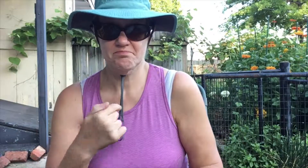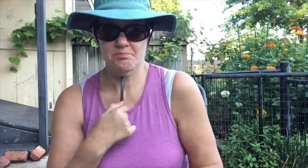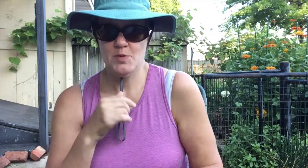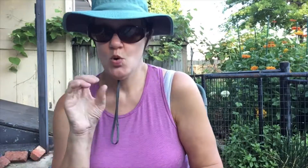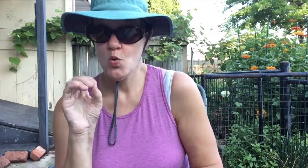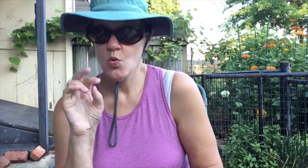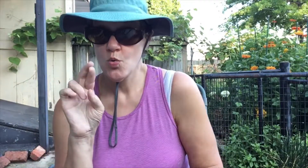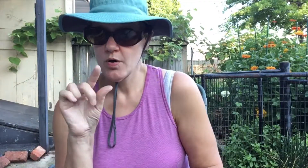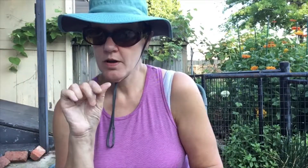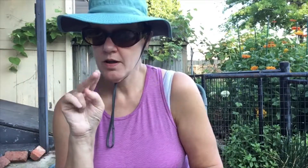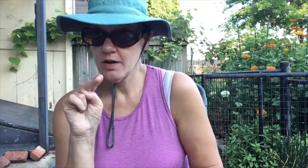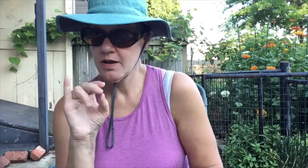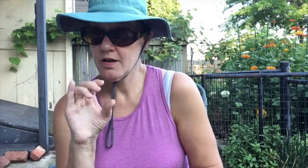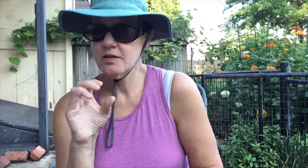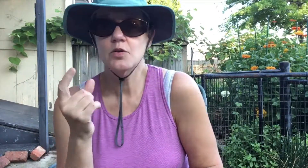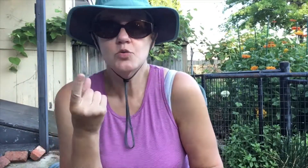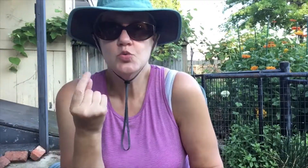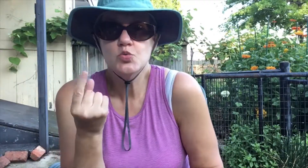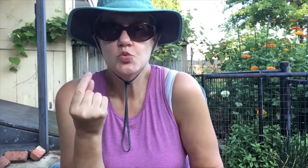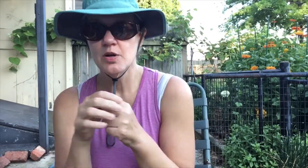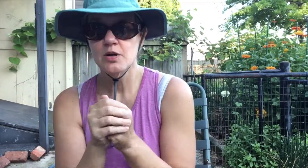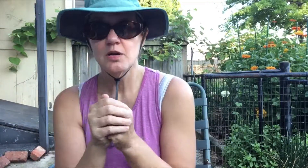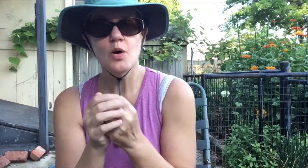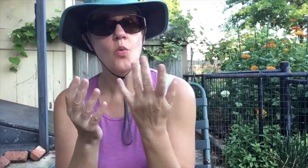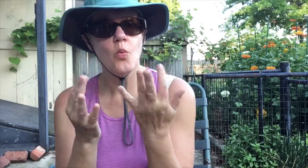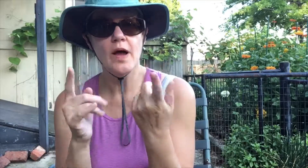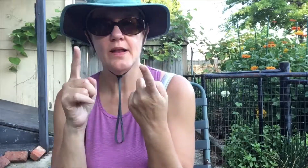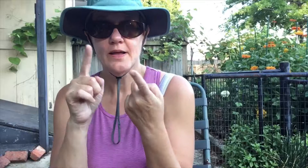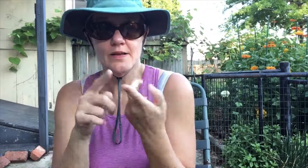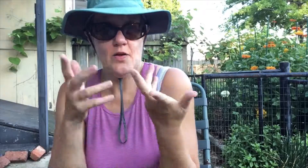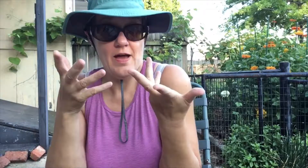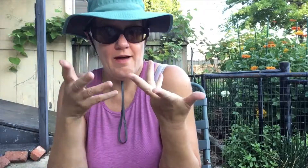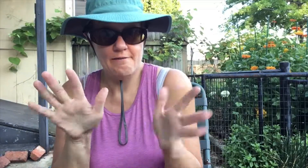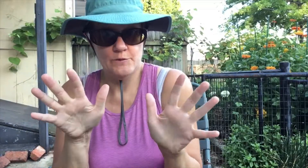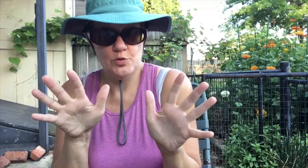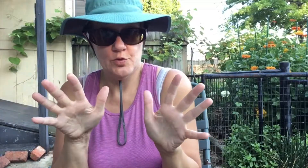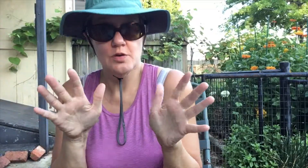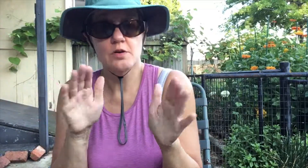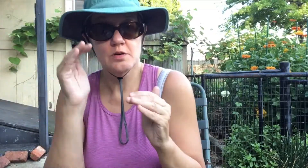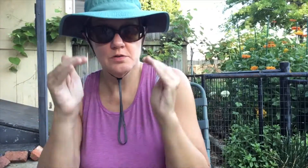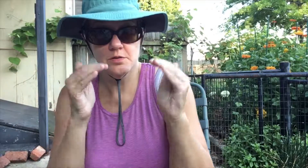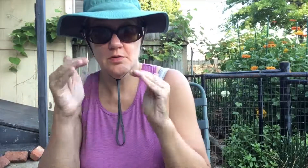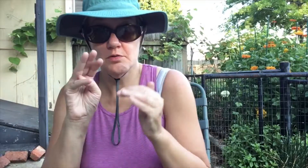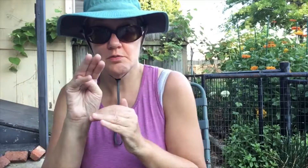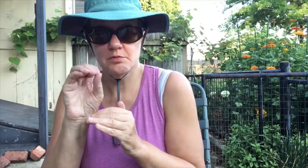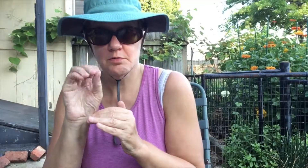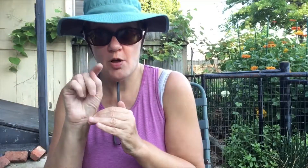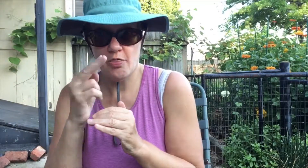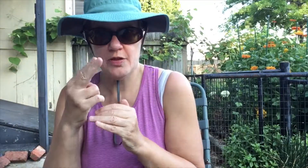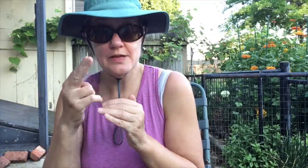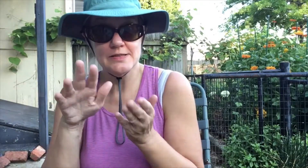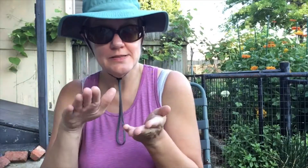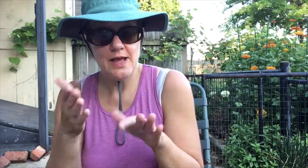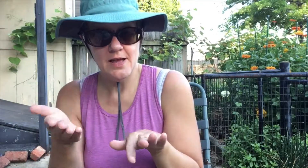looked into it, and since I'm organic, the best solution for me is to wait till after the